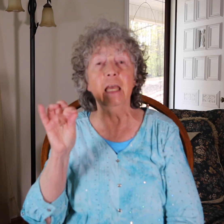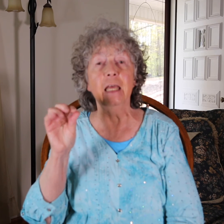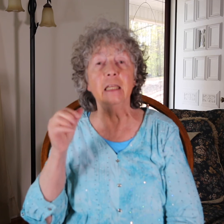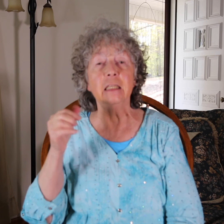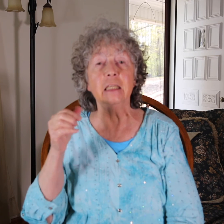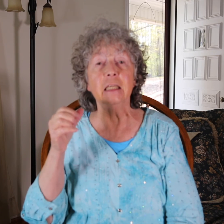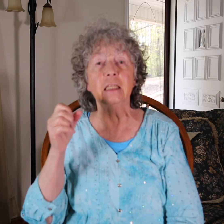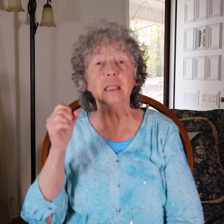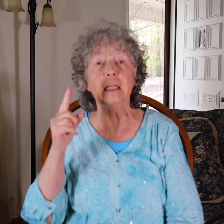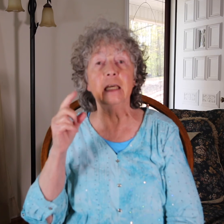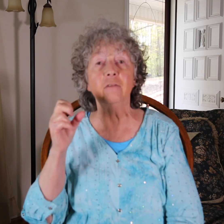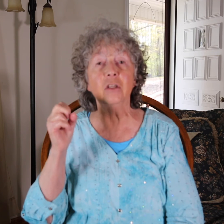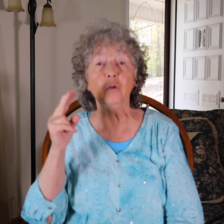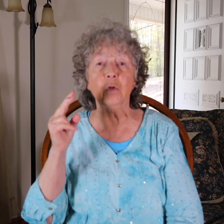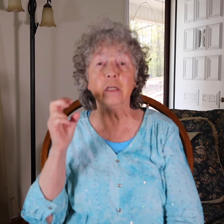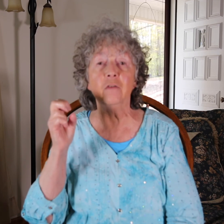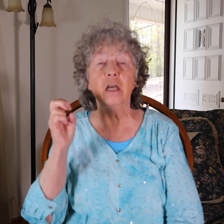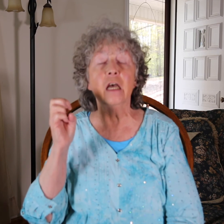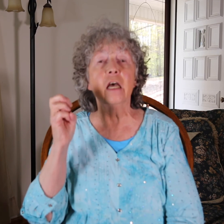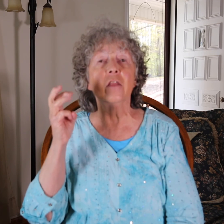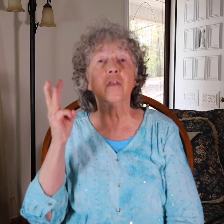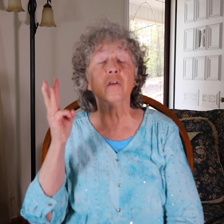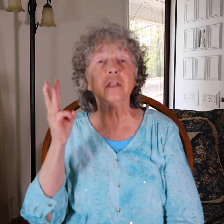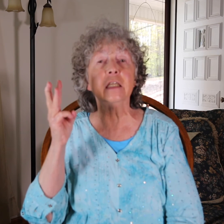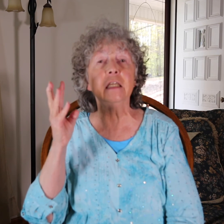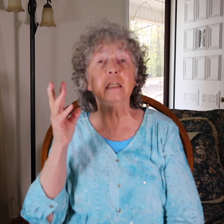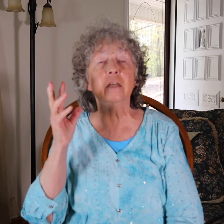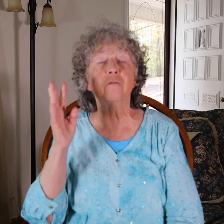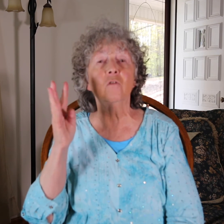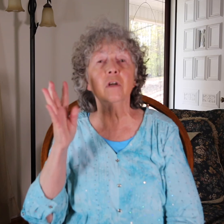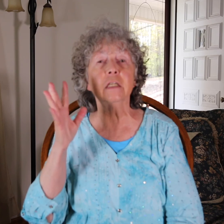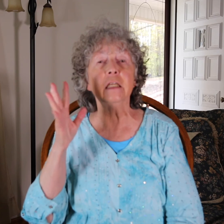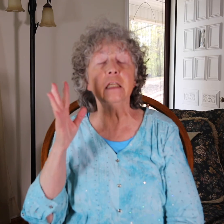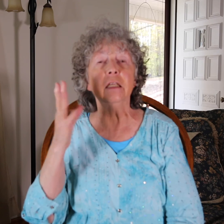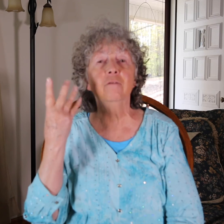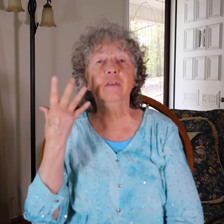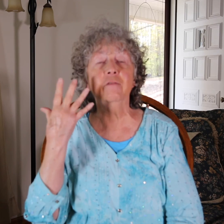9, 10, 11, 12, 13, 14,